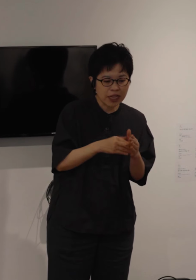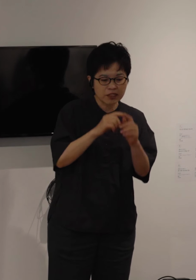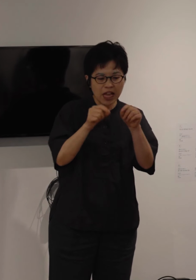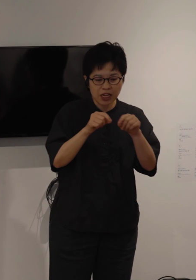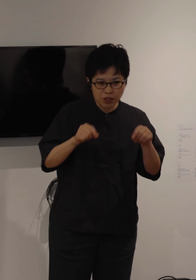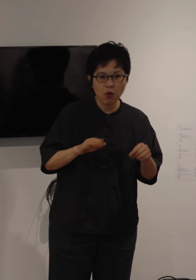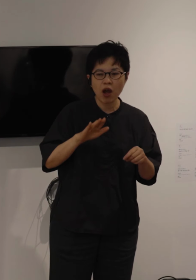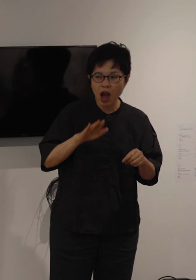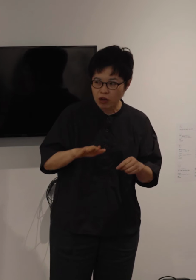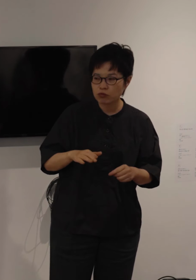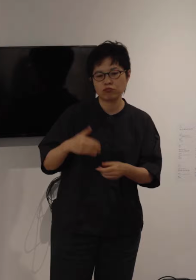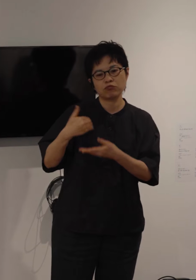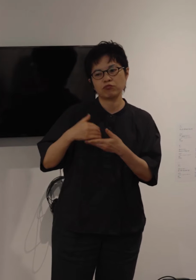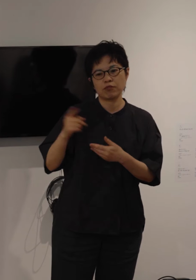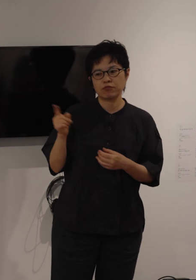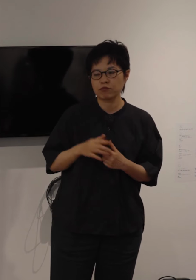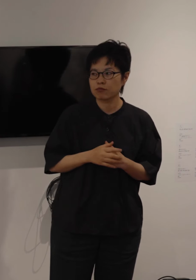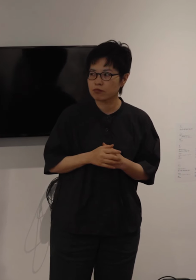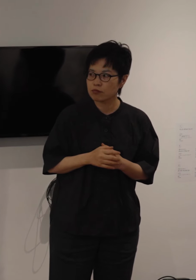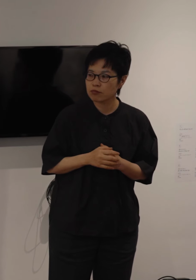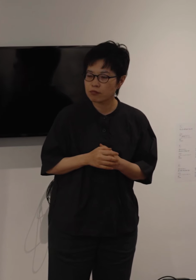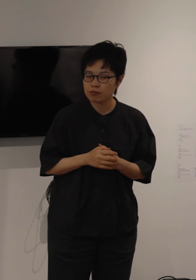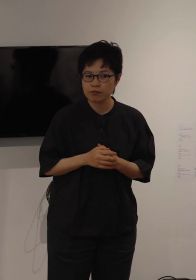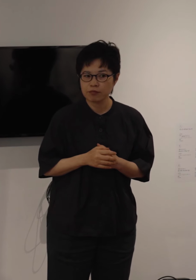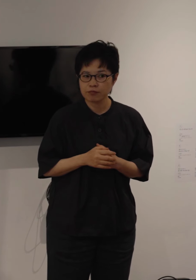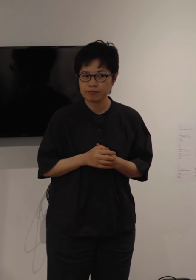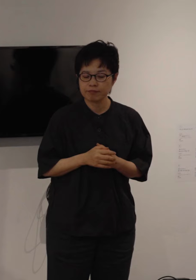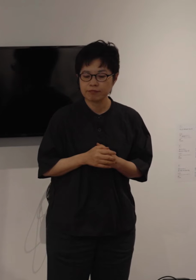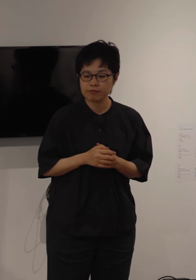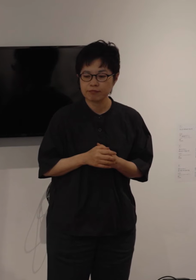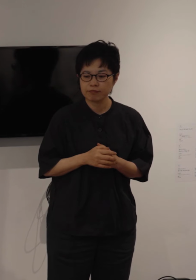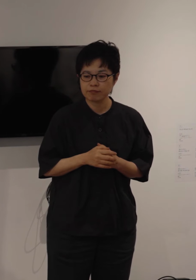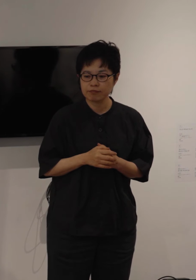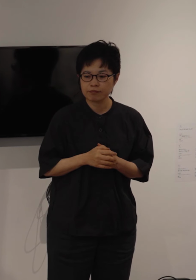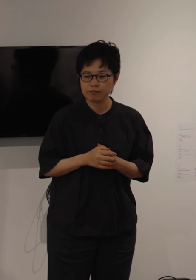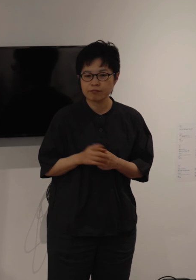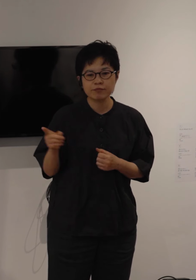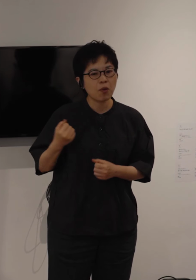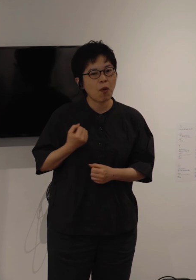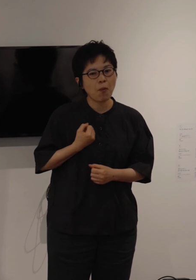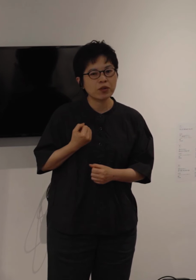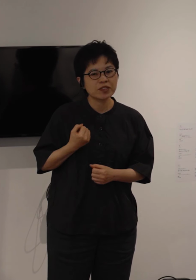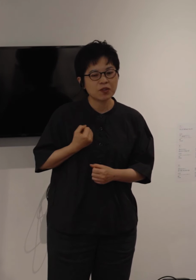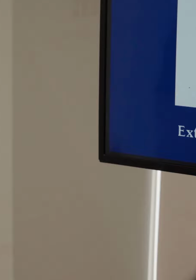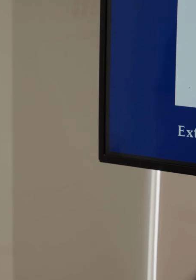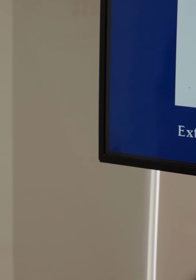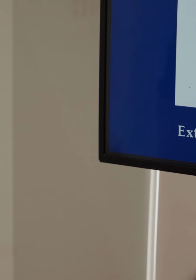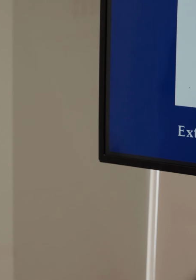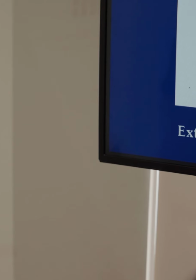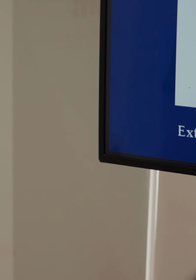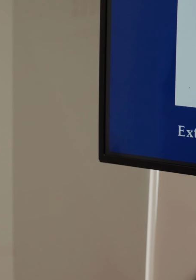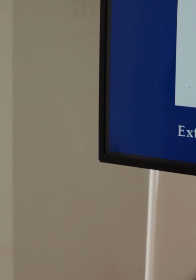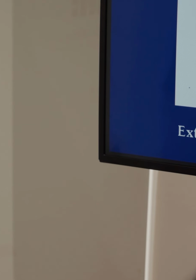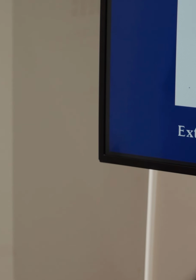like compulsive knitting, which makes me laugh because Valerie knits every single day of her life. And this